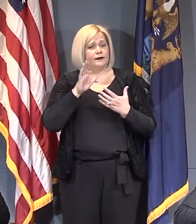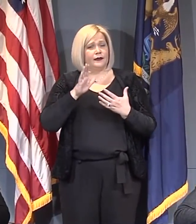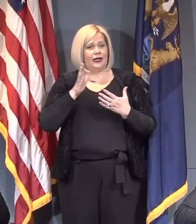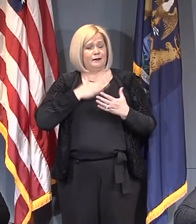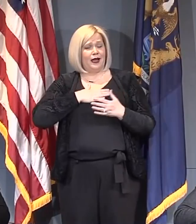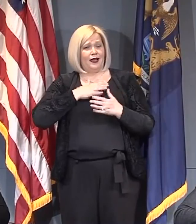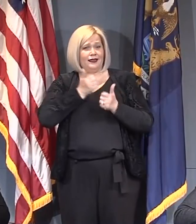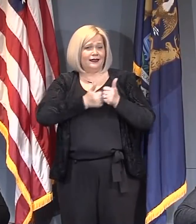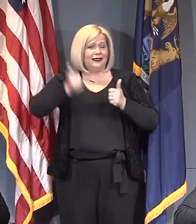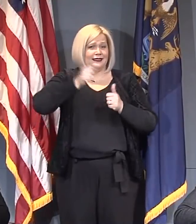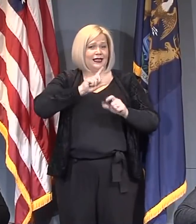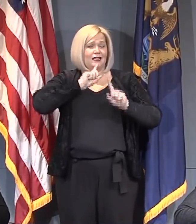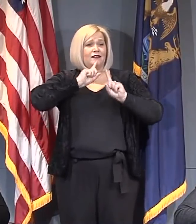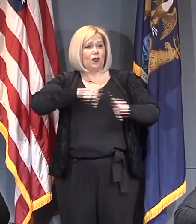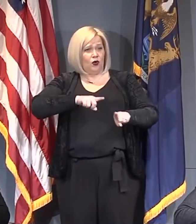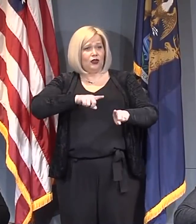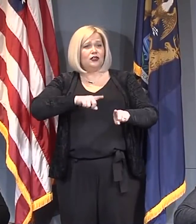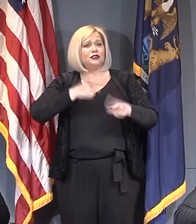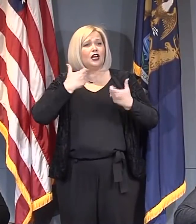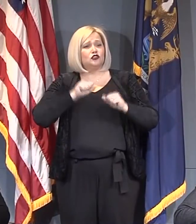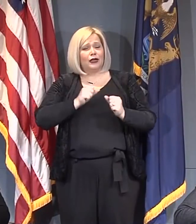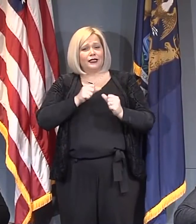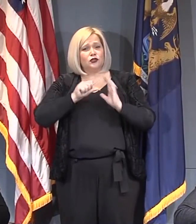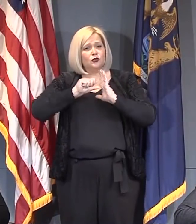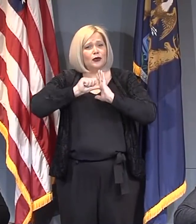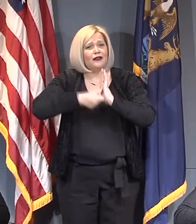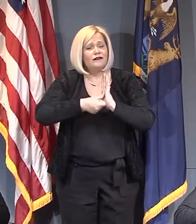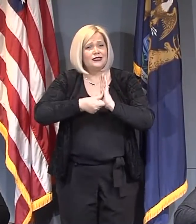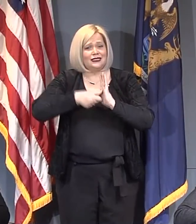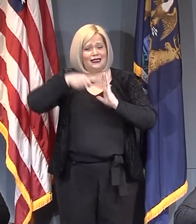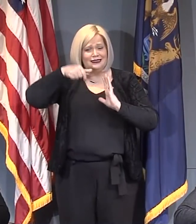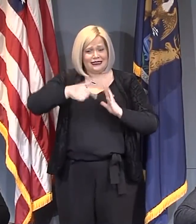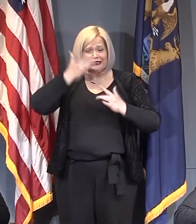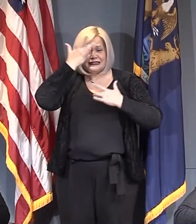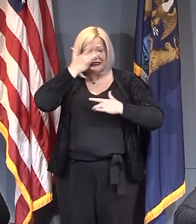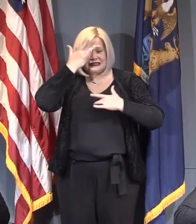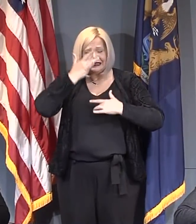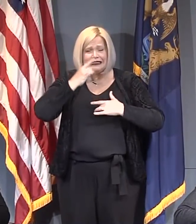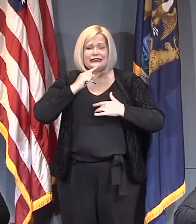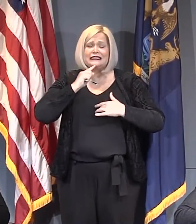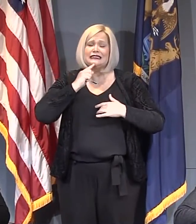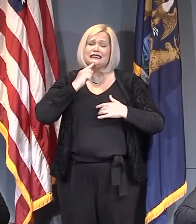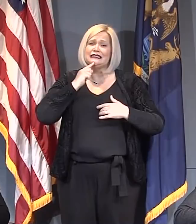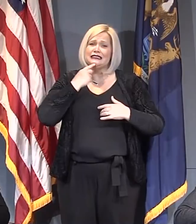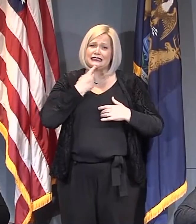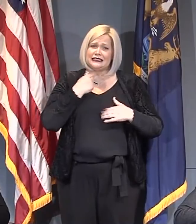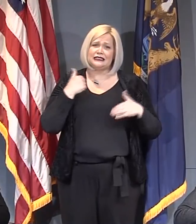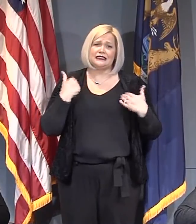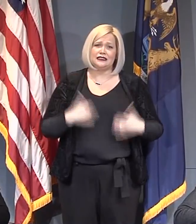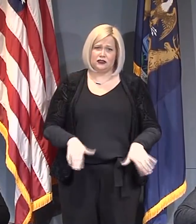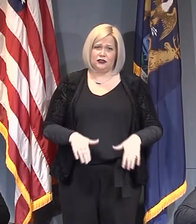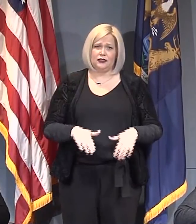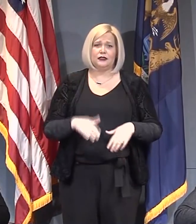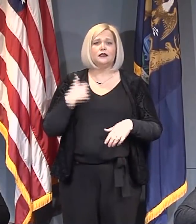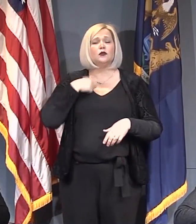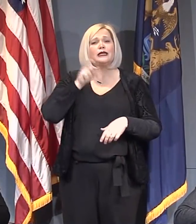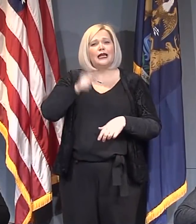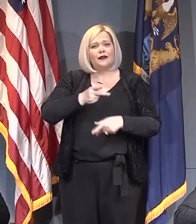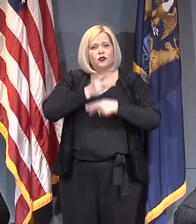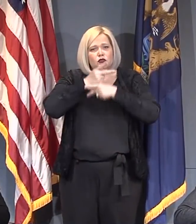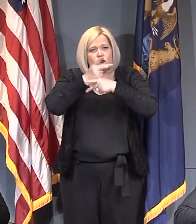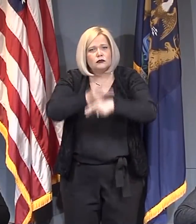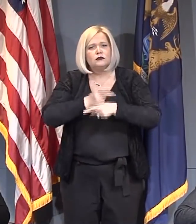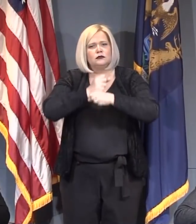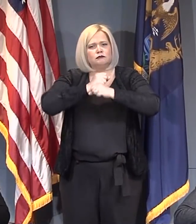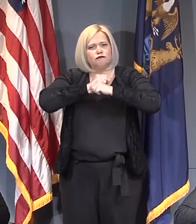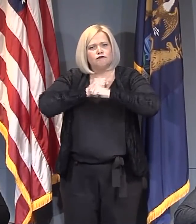orders is to convey how serious COVID-19 is and why we need to take extraordinary measures to protect life in the